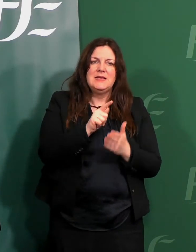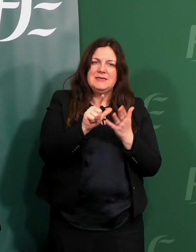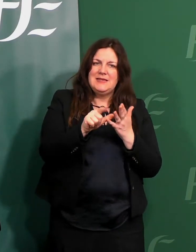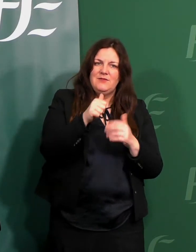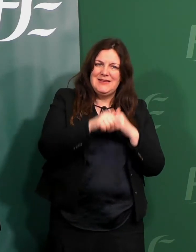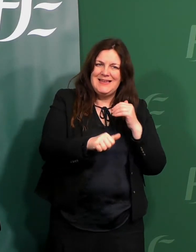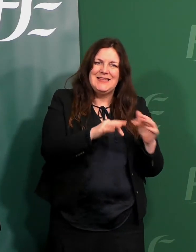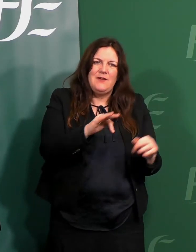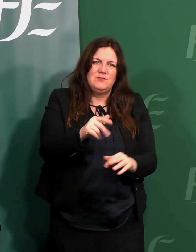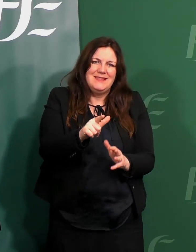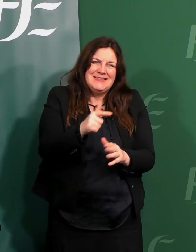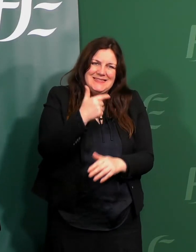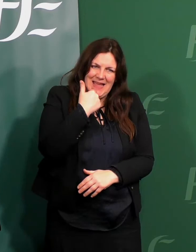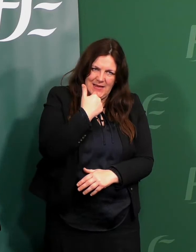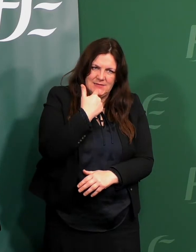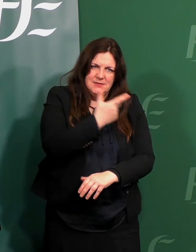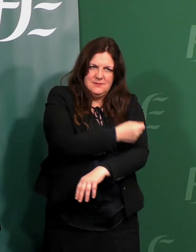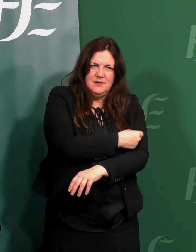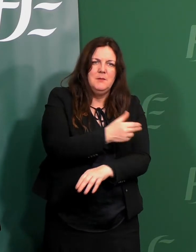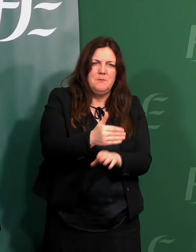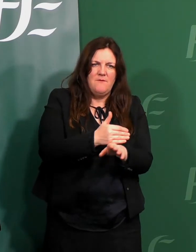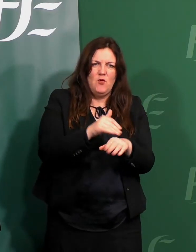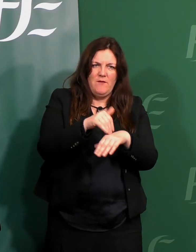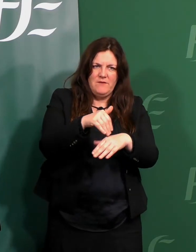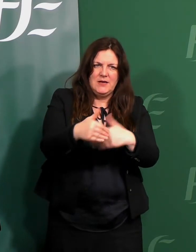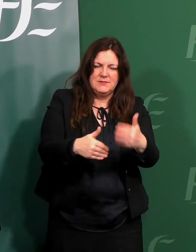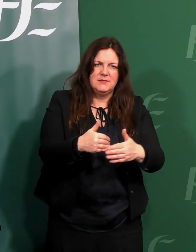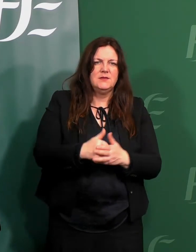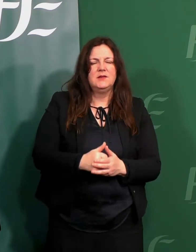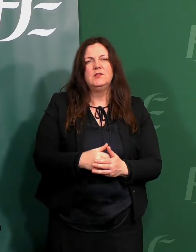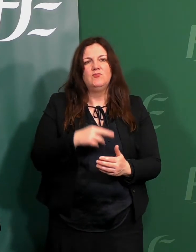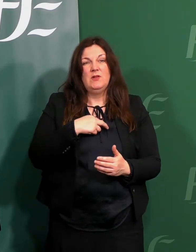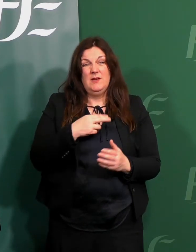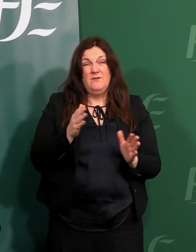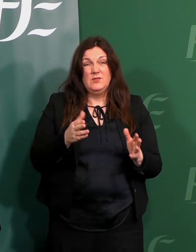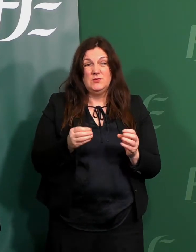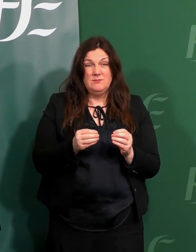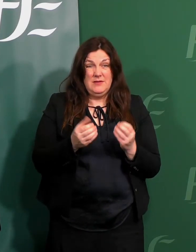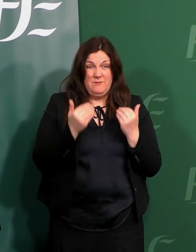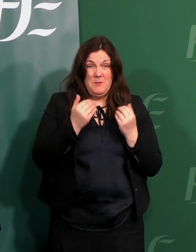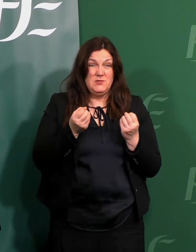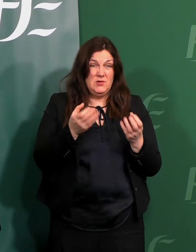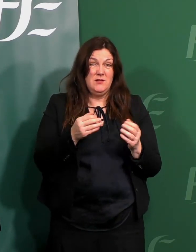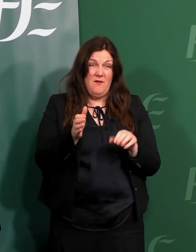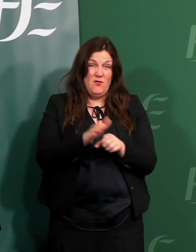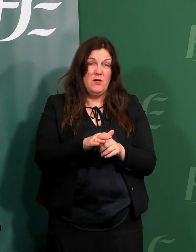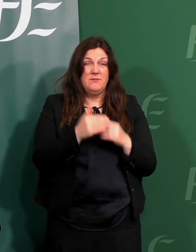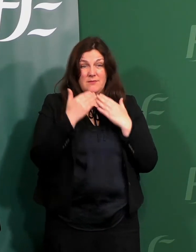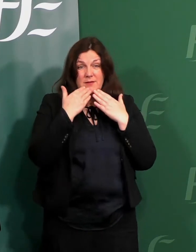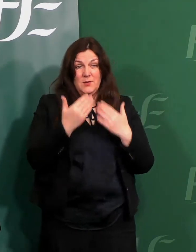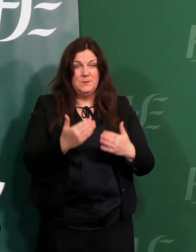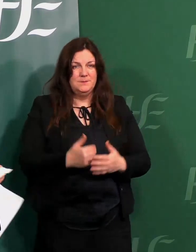your second dose before it really takes its effect. So that was the information I wanted to cover. Thank you.